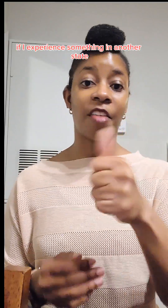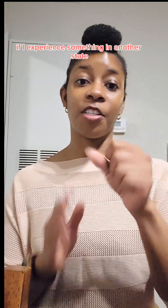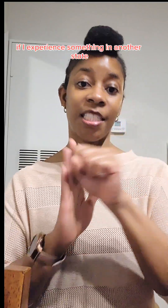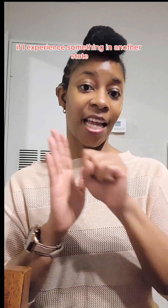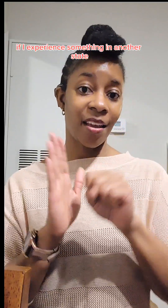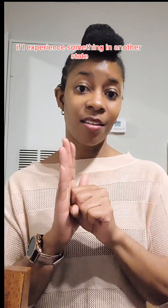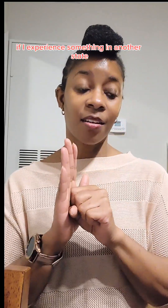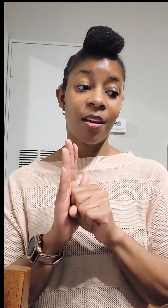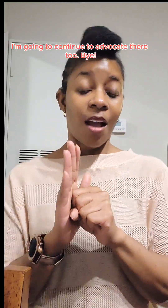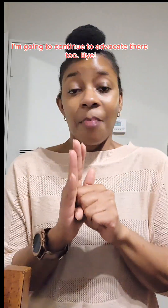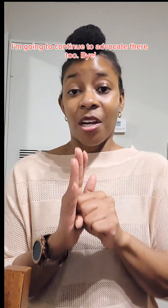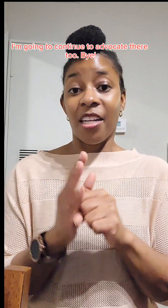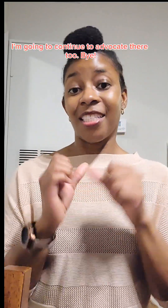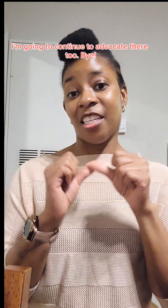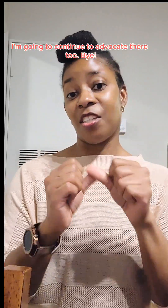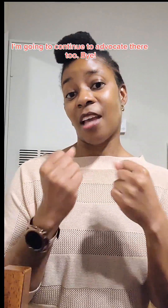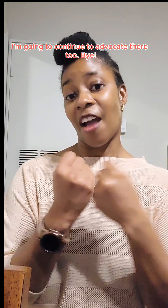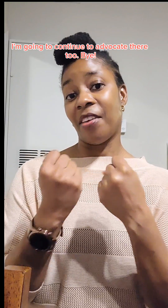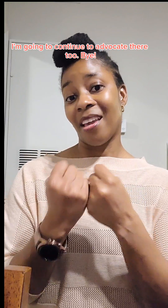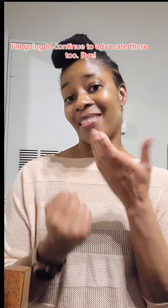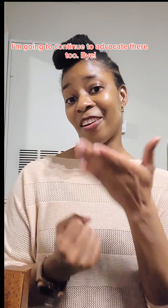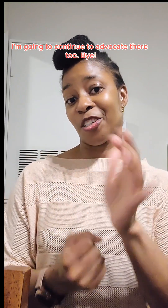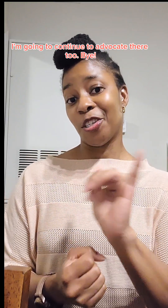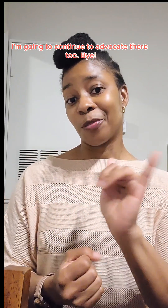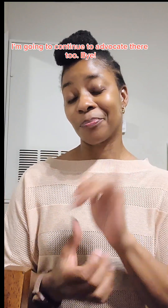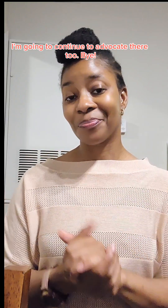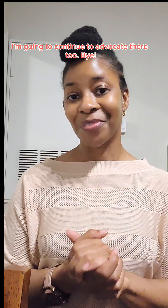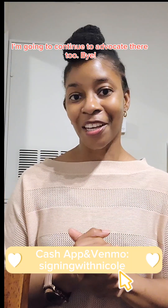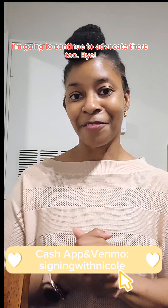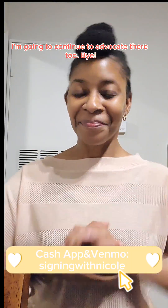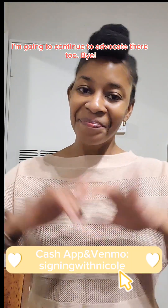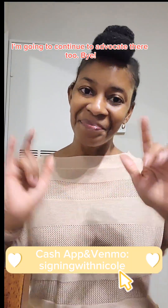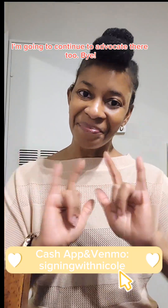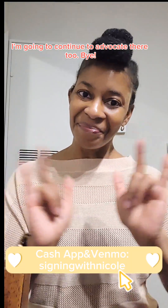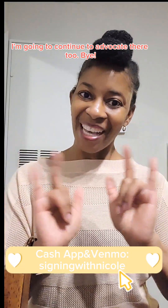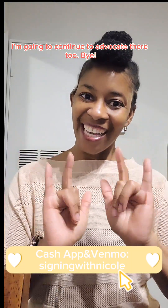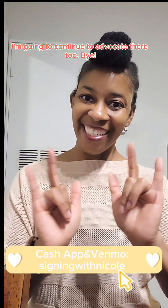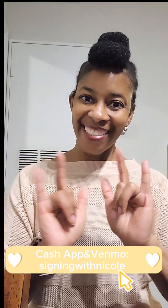in another state, I'm going to continue to advocate there too. So, bye.